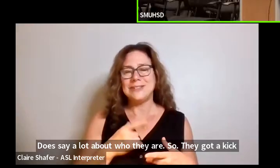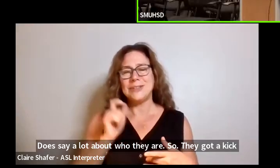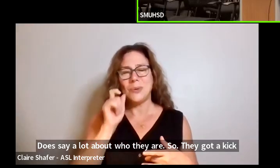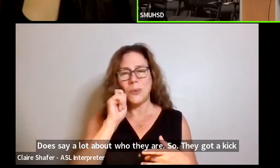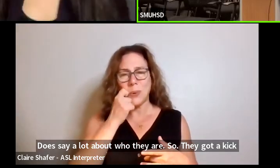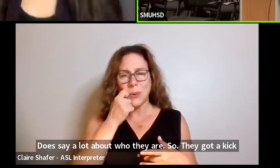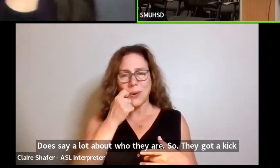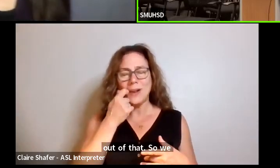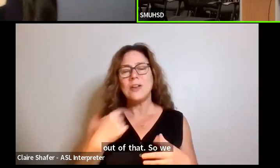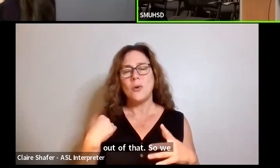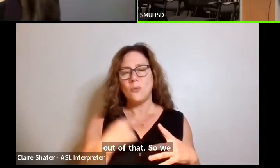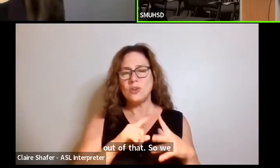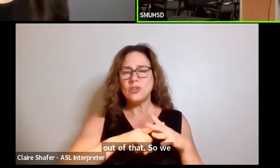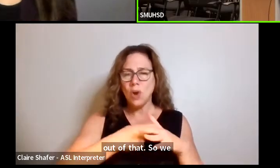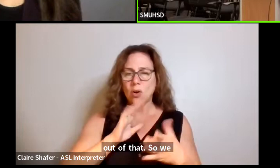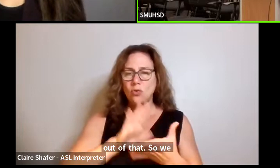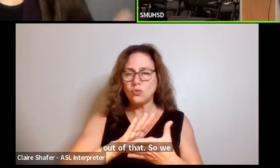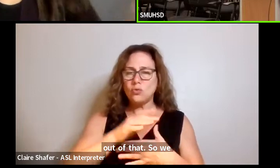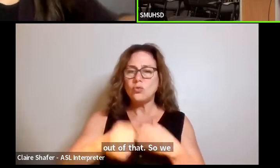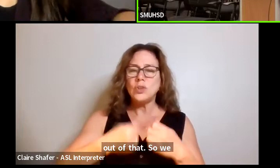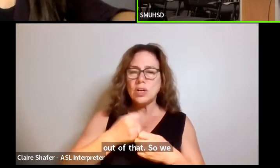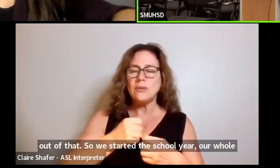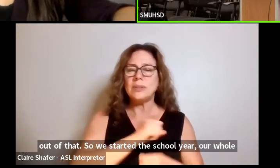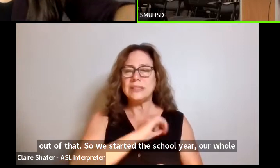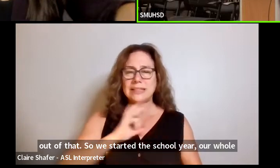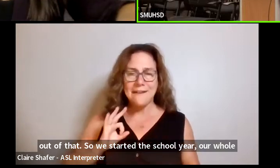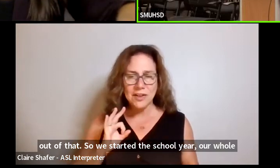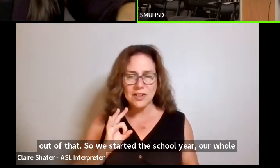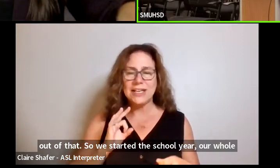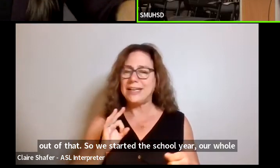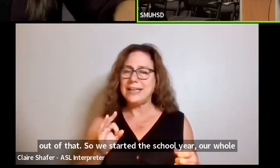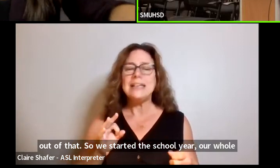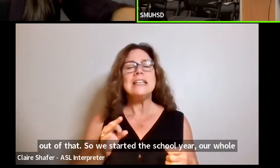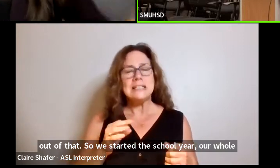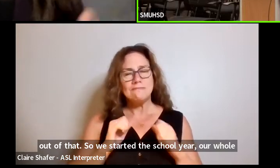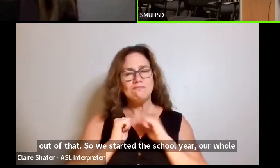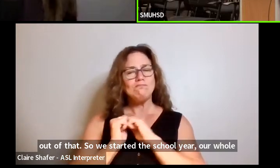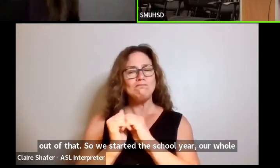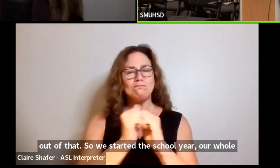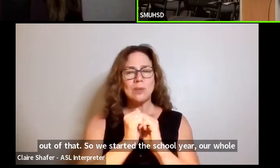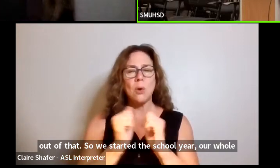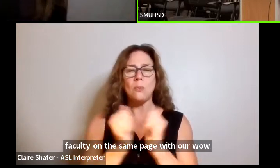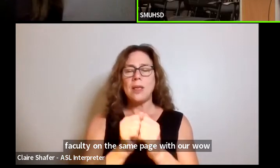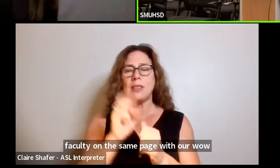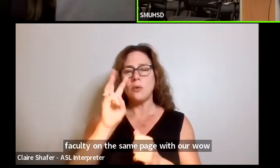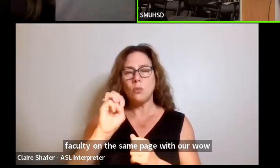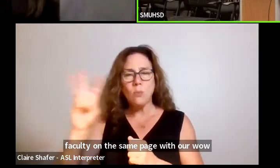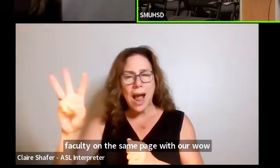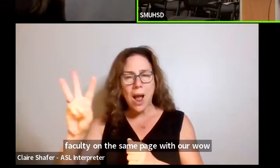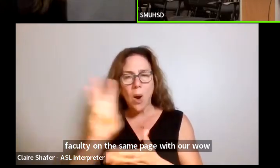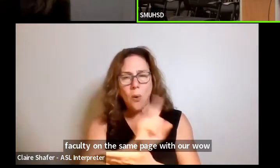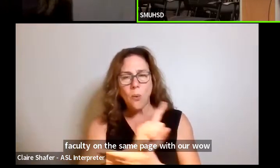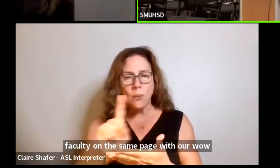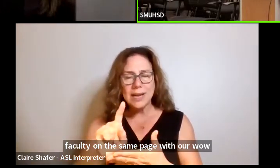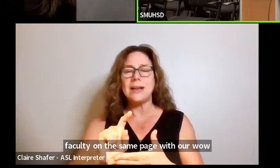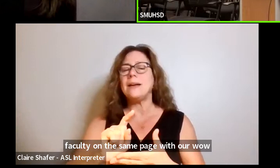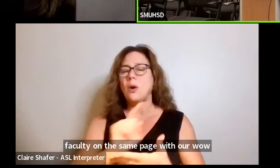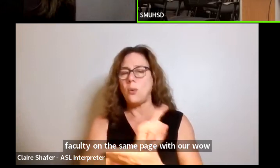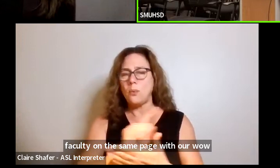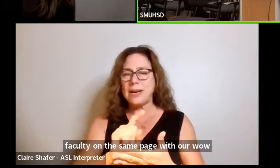So we started the school year, our whole faculty on the same page with our WOW week, our week of welcome, even though it was only 3